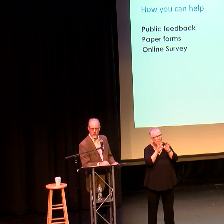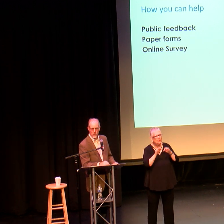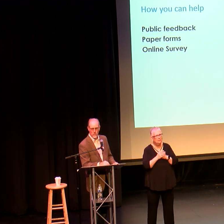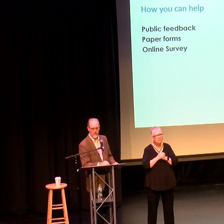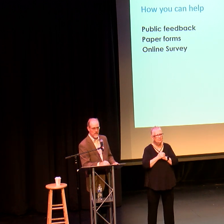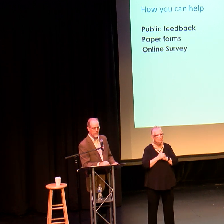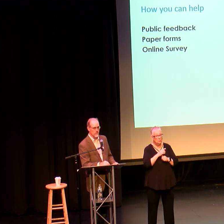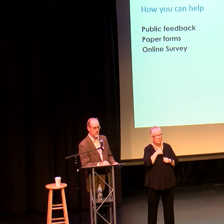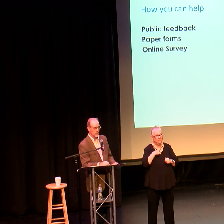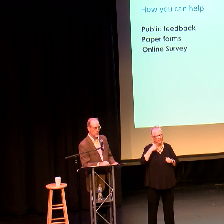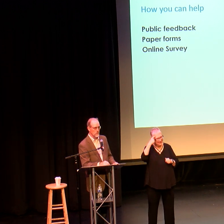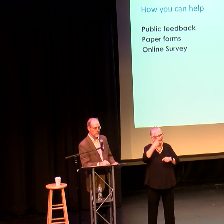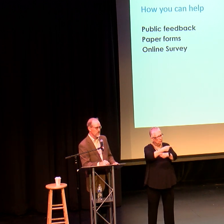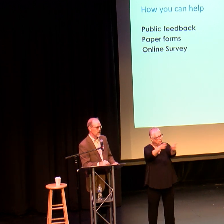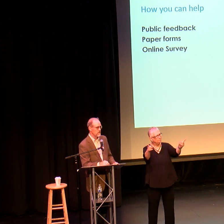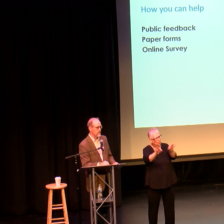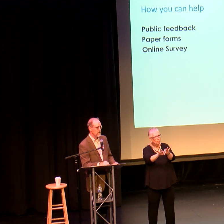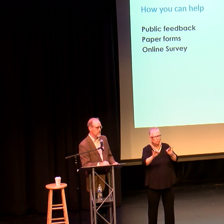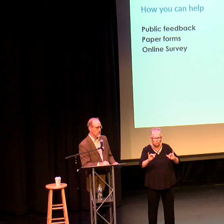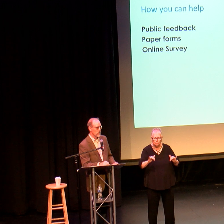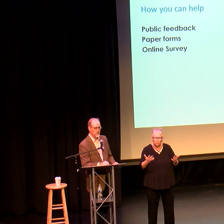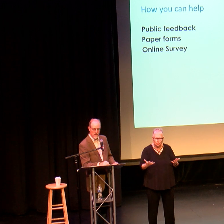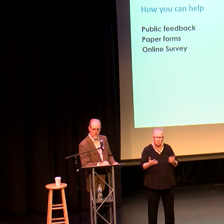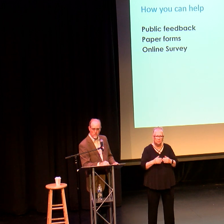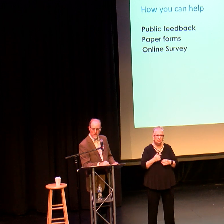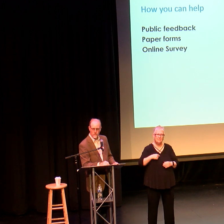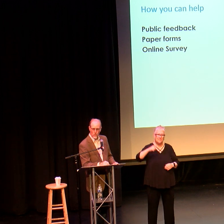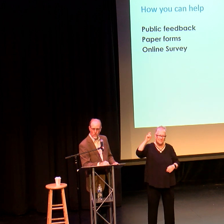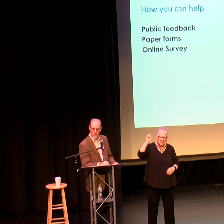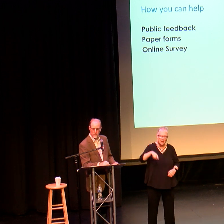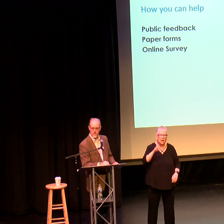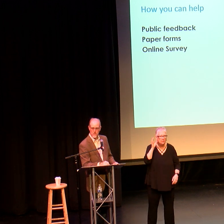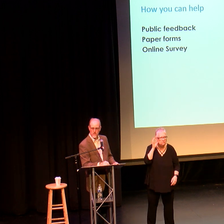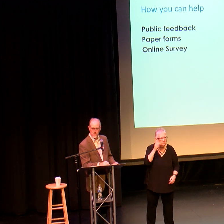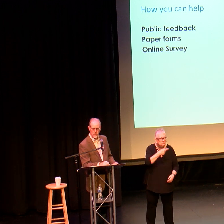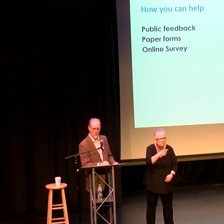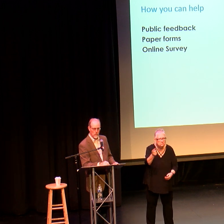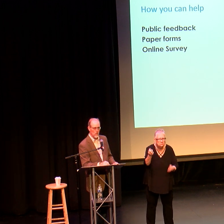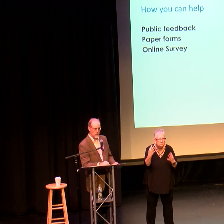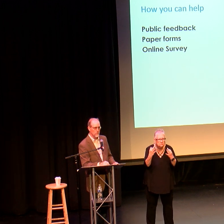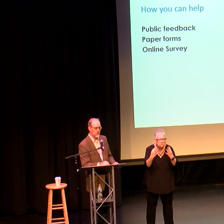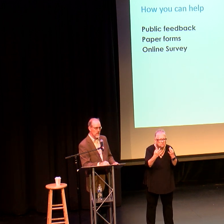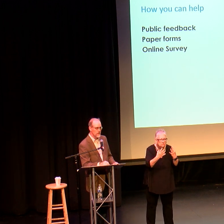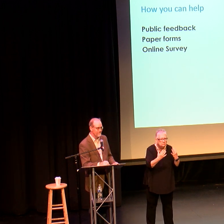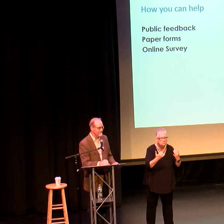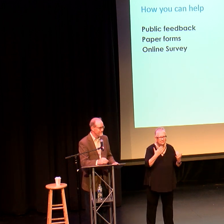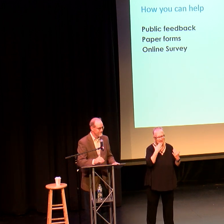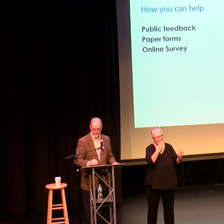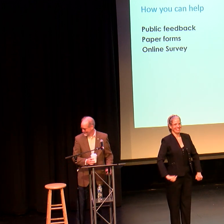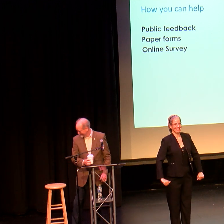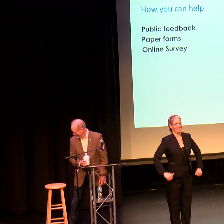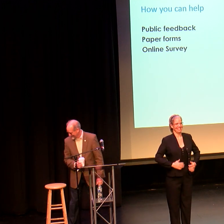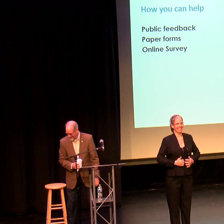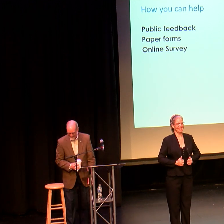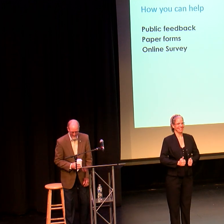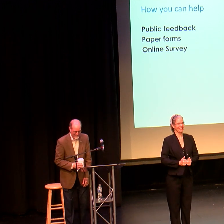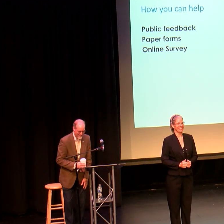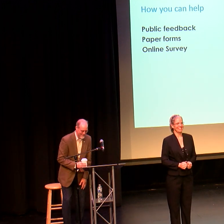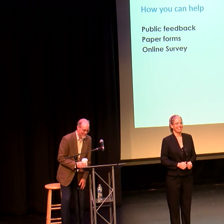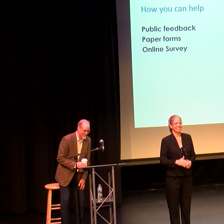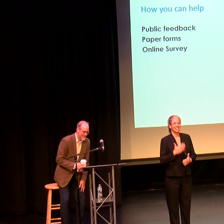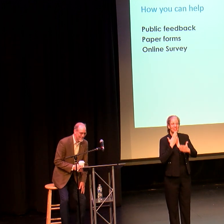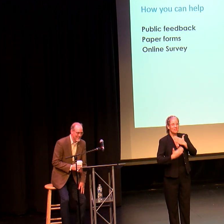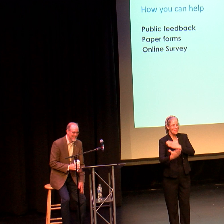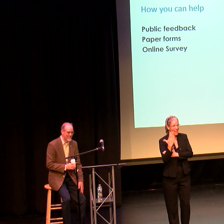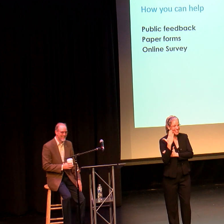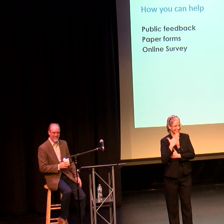what we do is to listen. So thanks so much for your participation this morning. We really appreciate it. Good morning. My name is